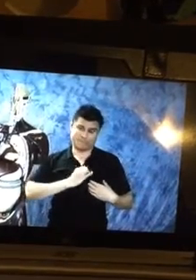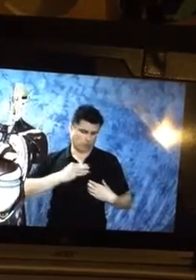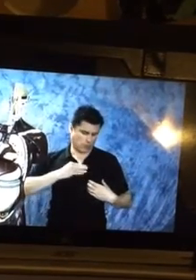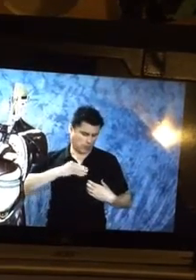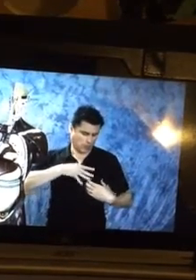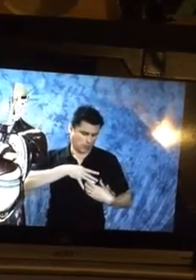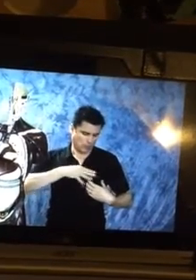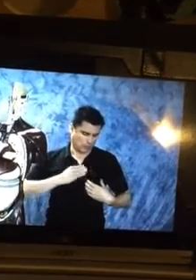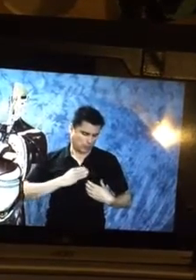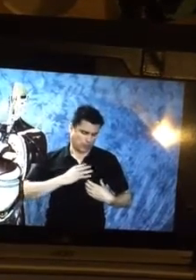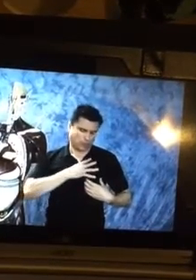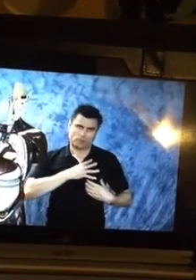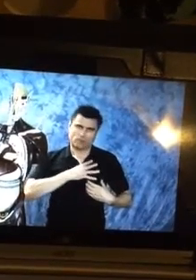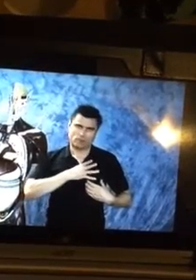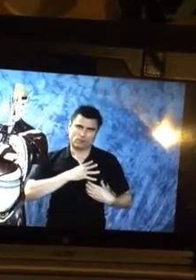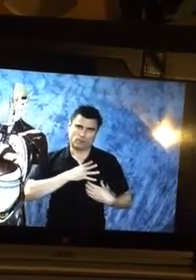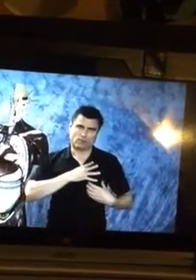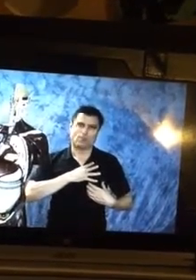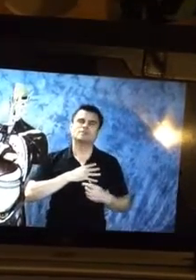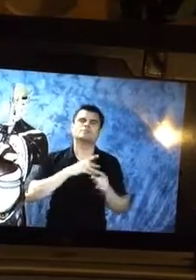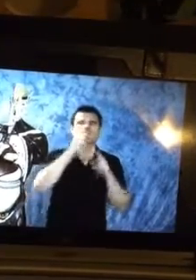into the lung, and it branches out